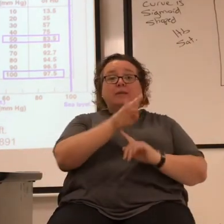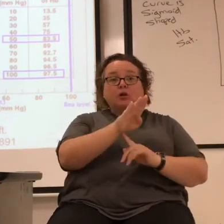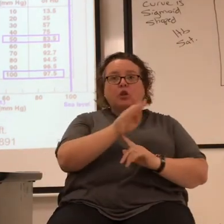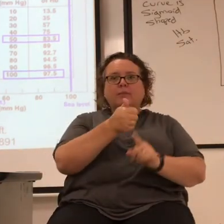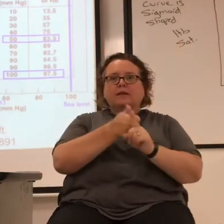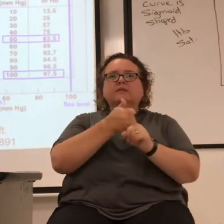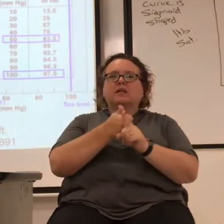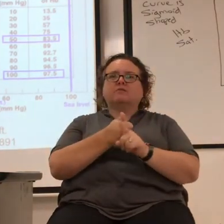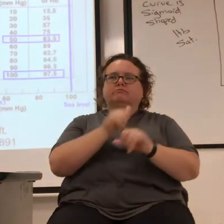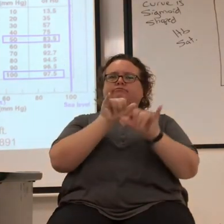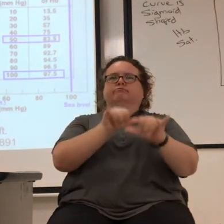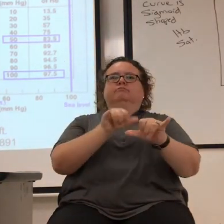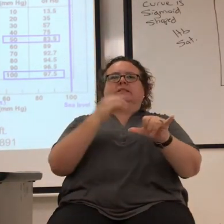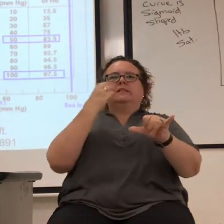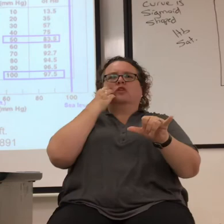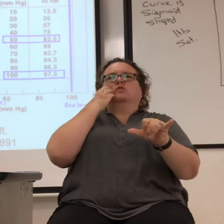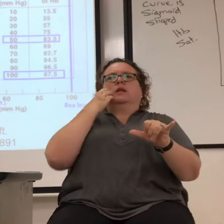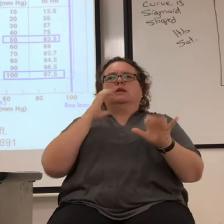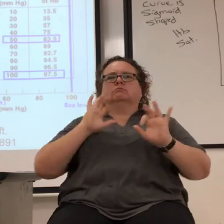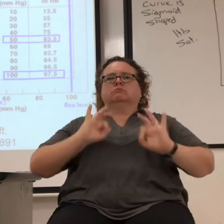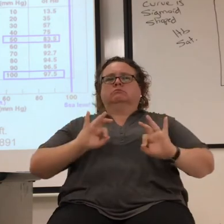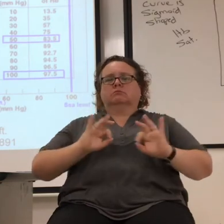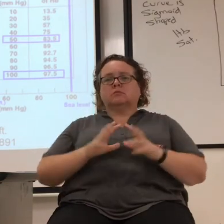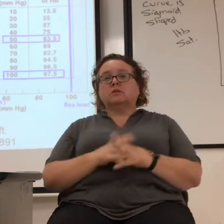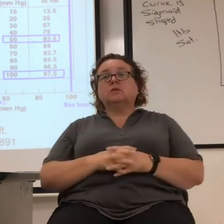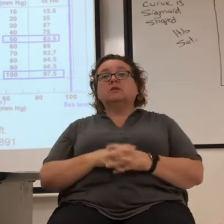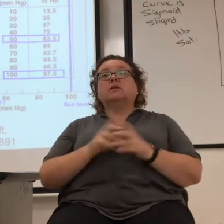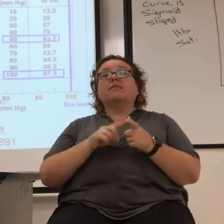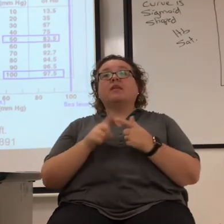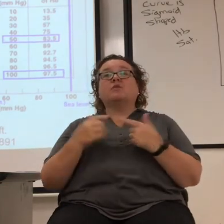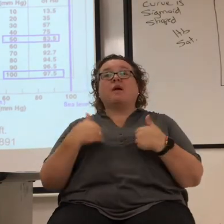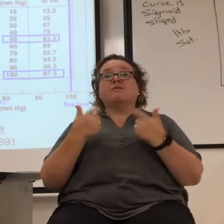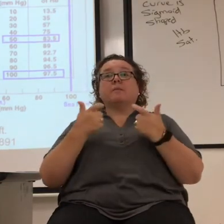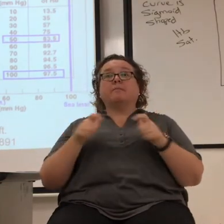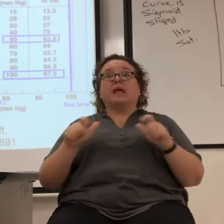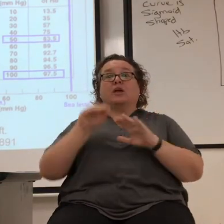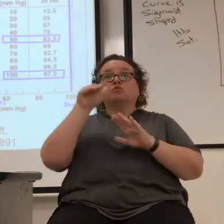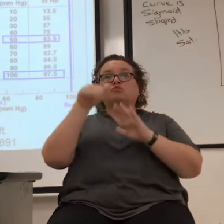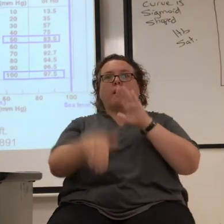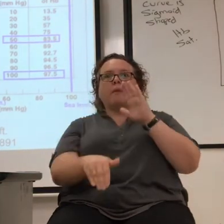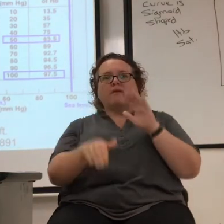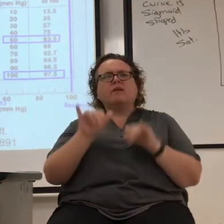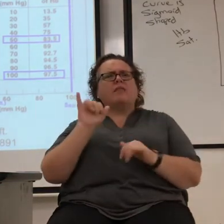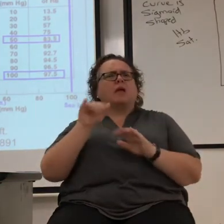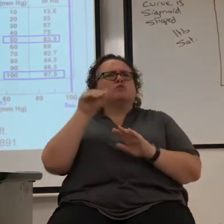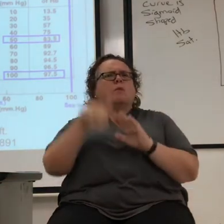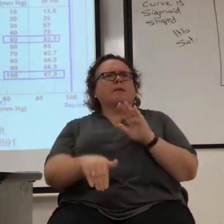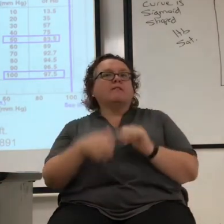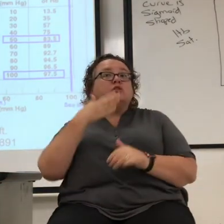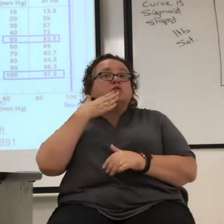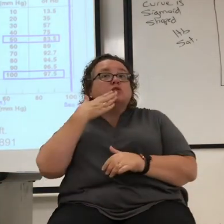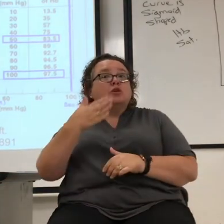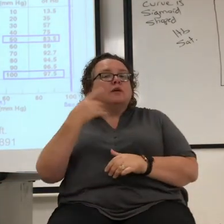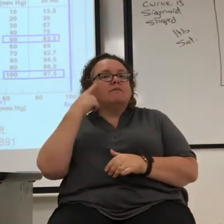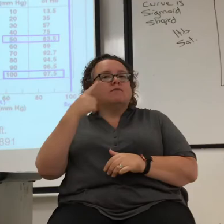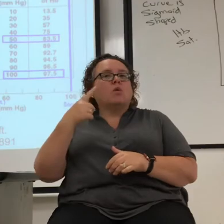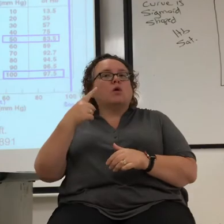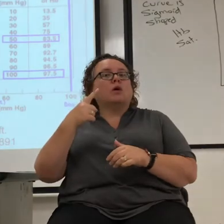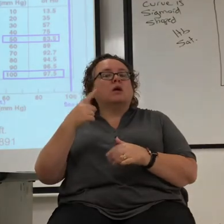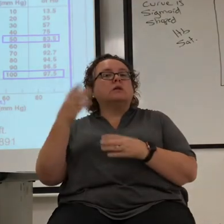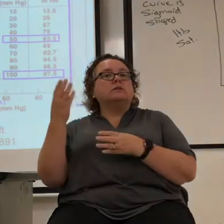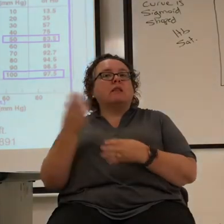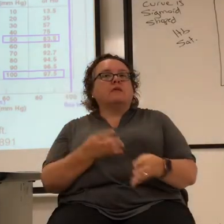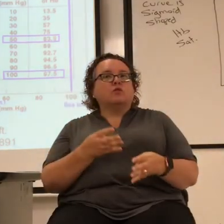saturated. All right, so then you have this big drop-off. And that drop-off is good for delivery of oxygen to